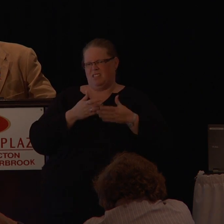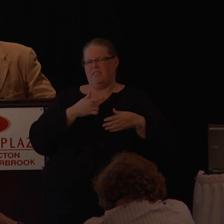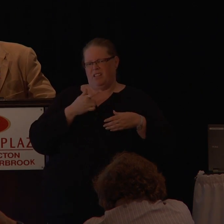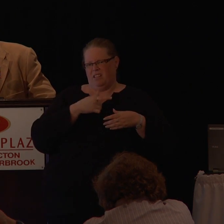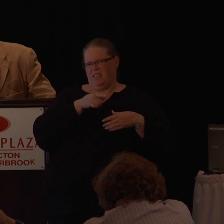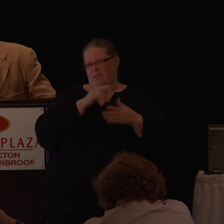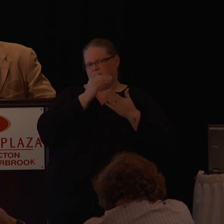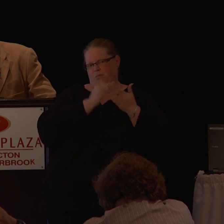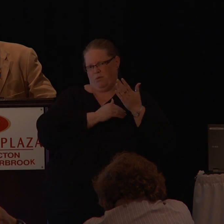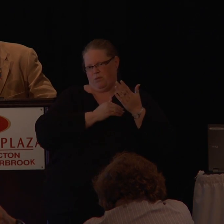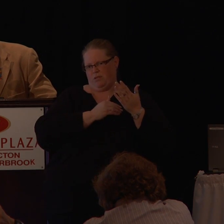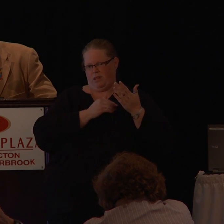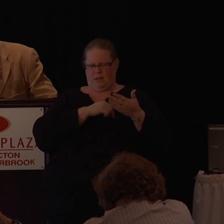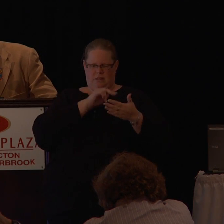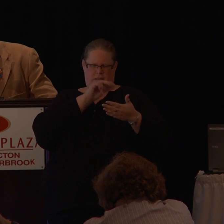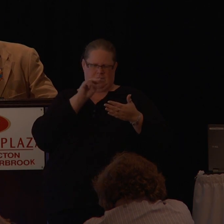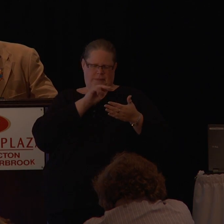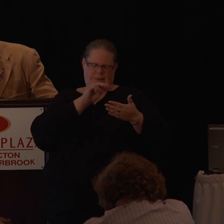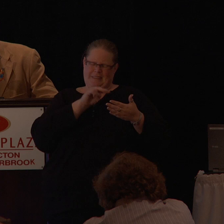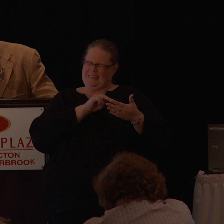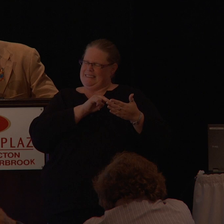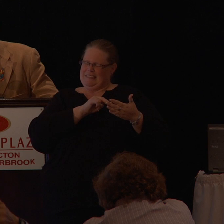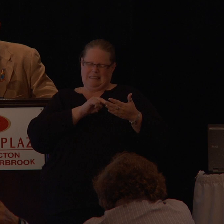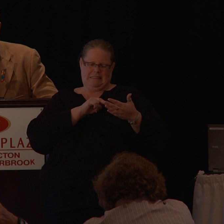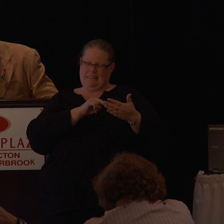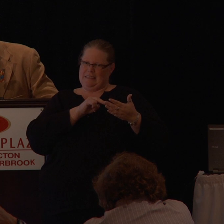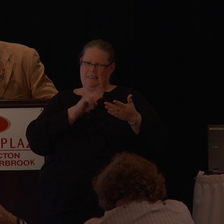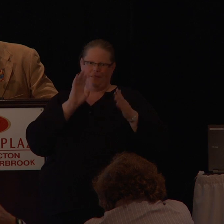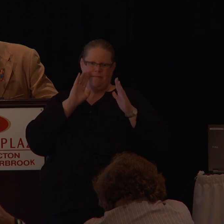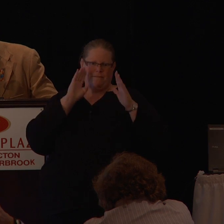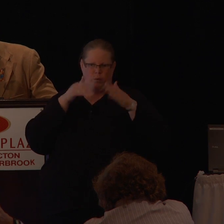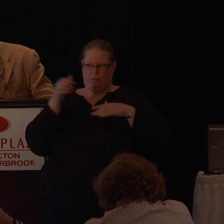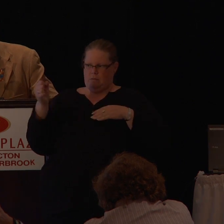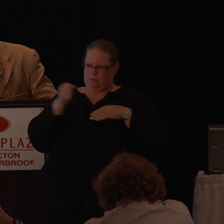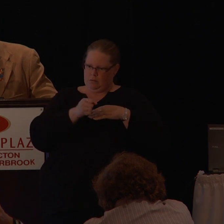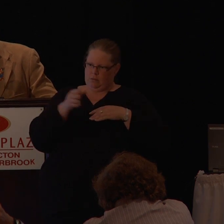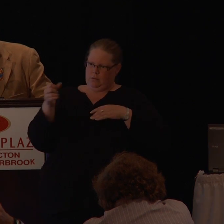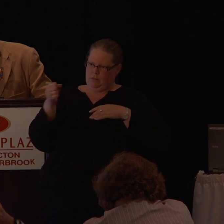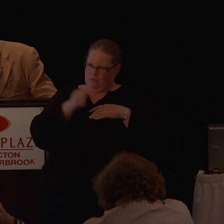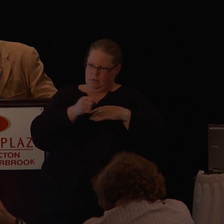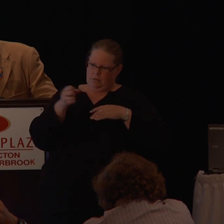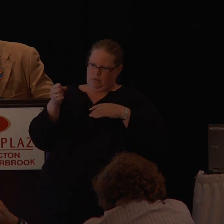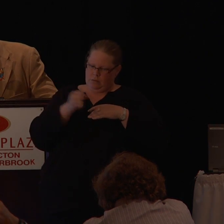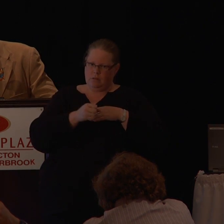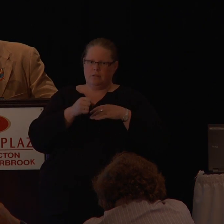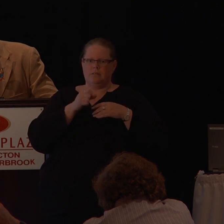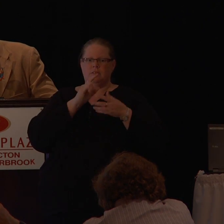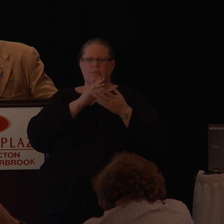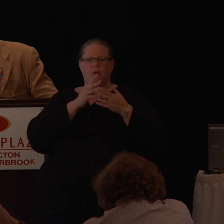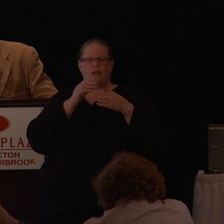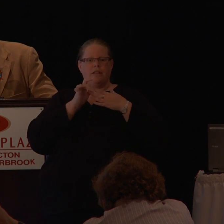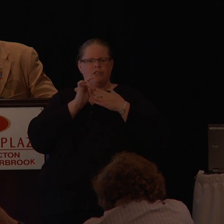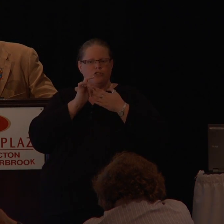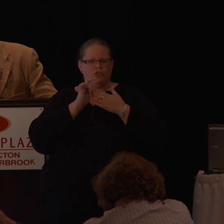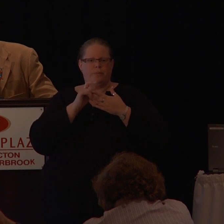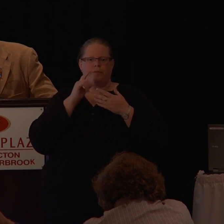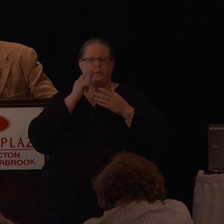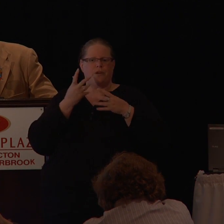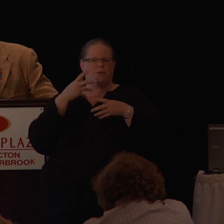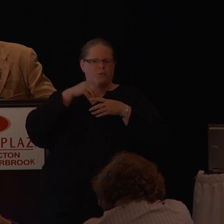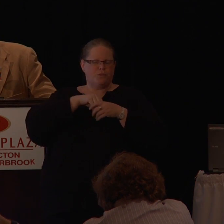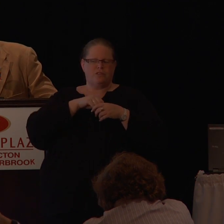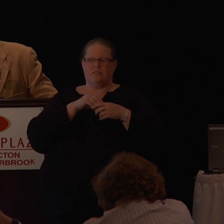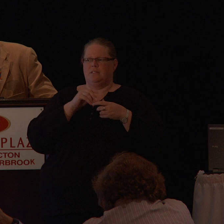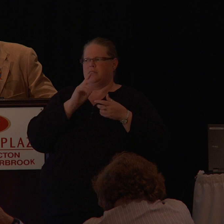think are clearly focused in that direction. When the constant references to leadership for inclusion, when the